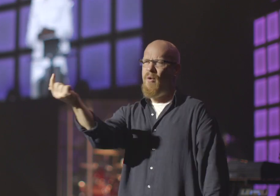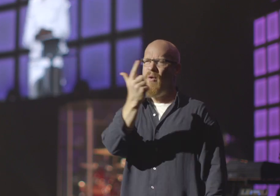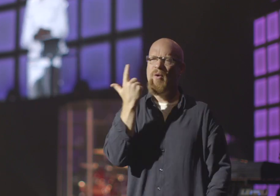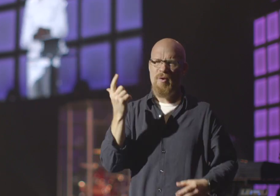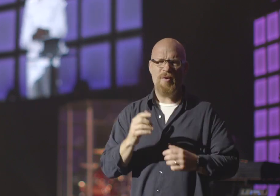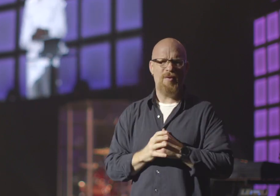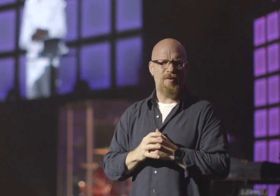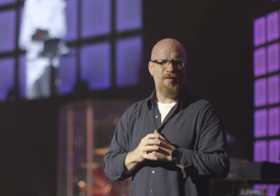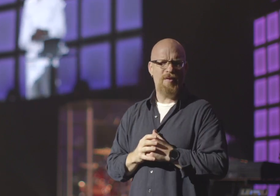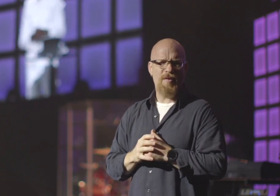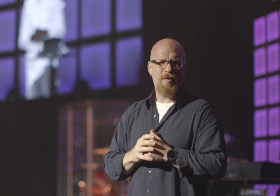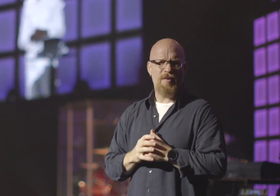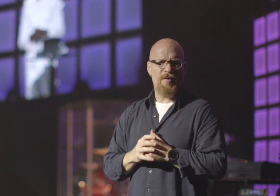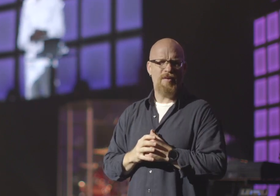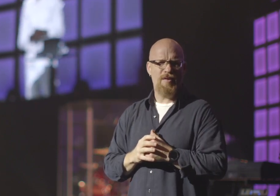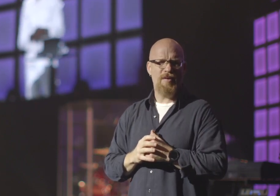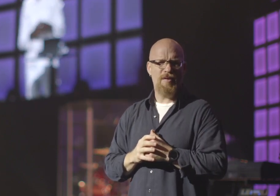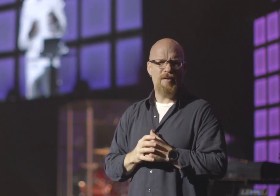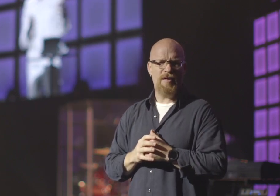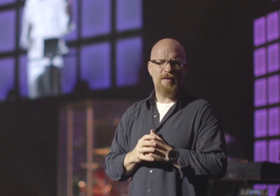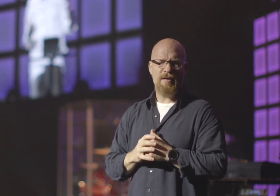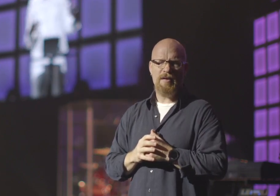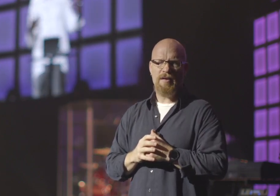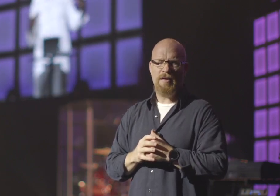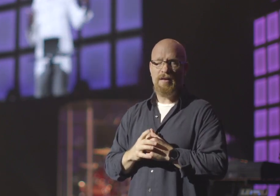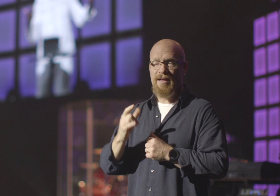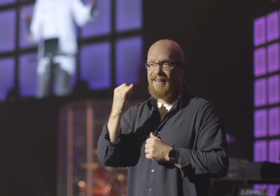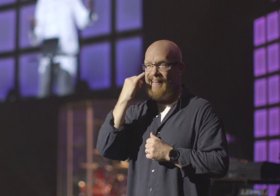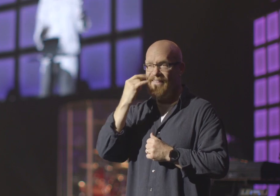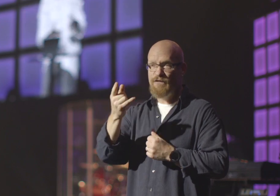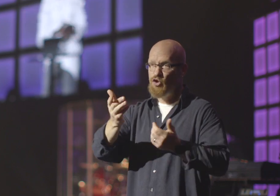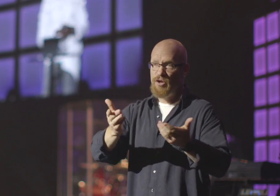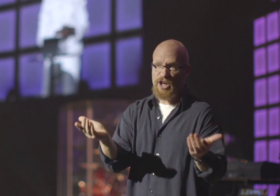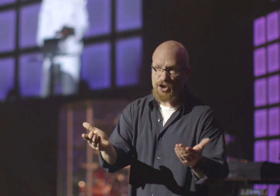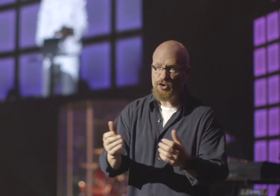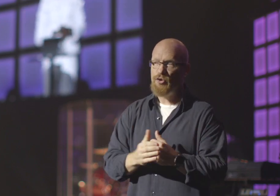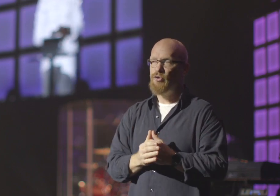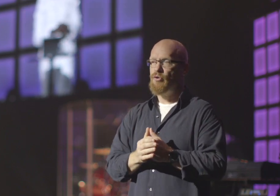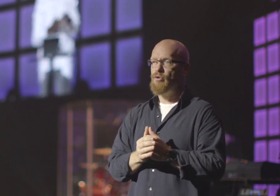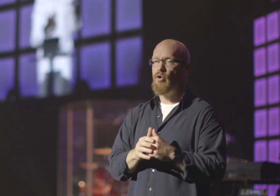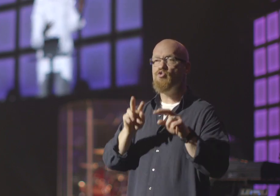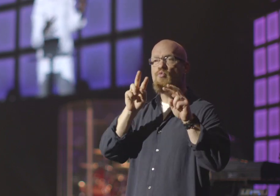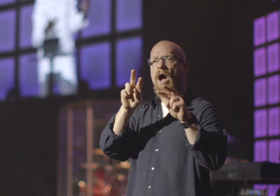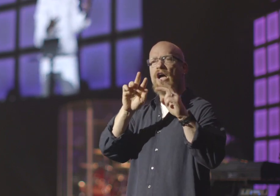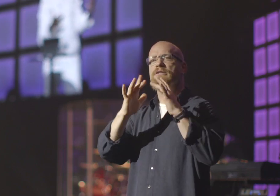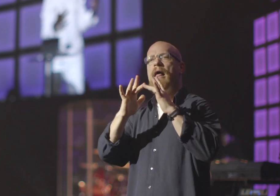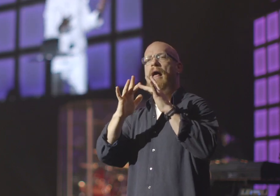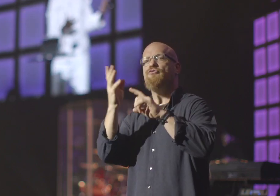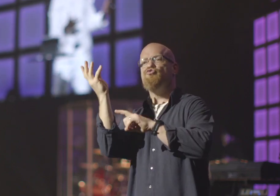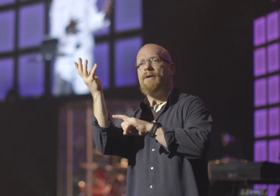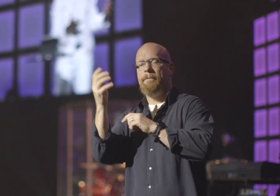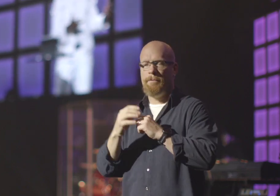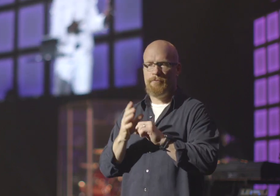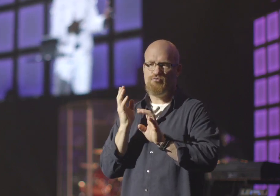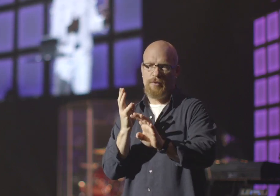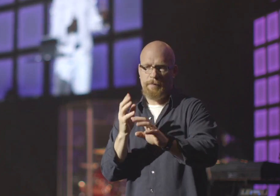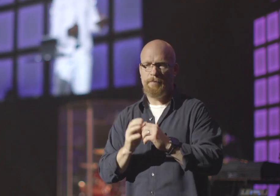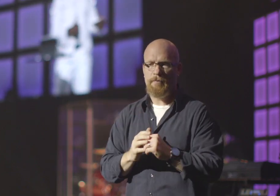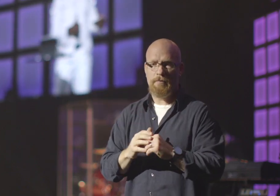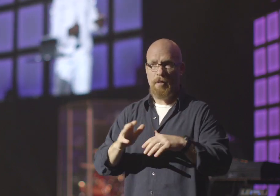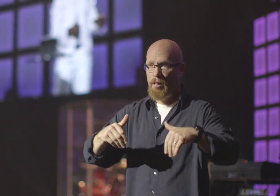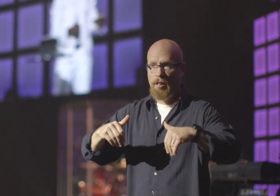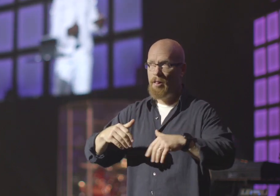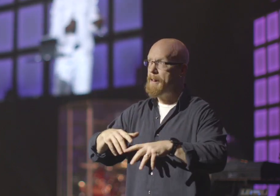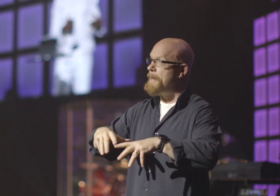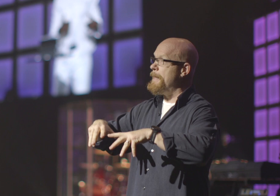here and now. So if you're here or watching online and you never received Jesus as your